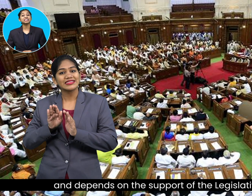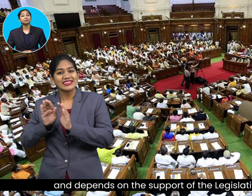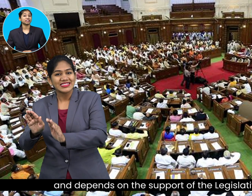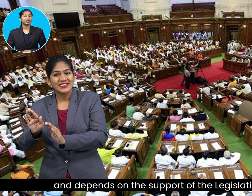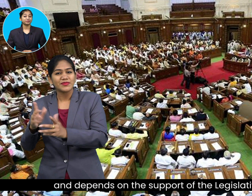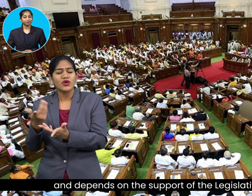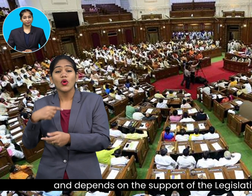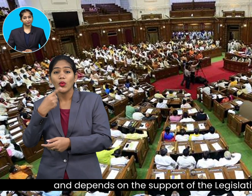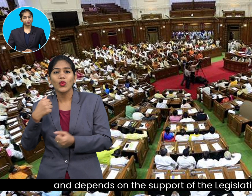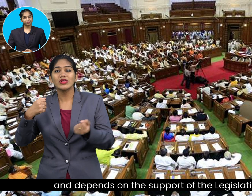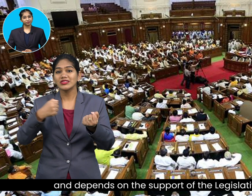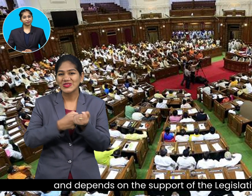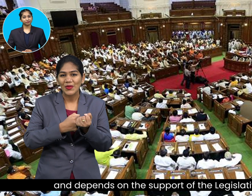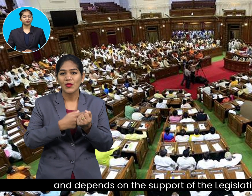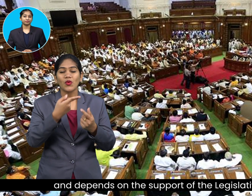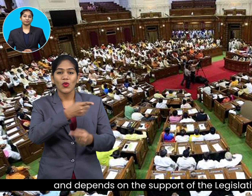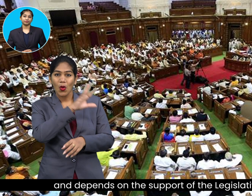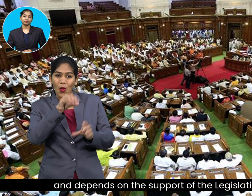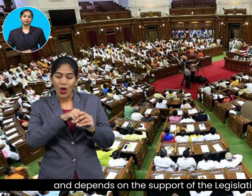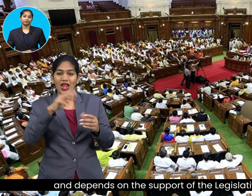legislative assembly.